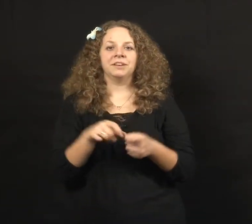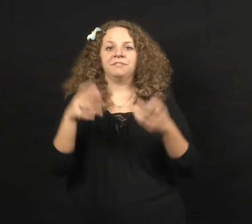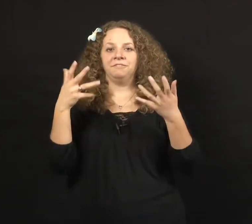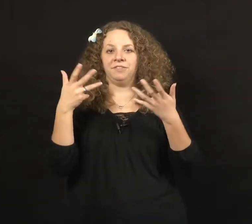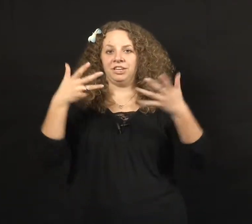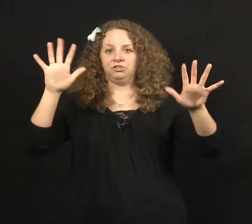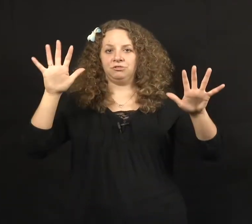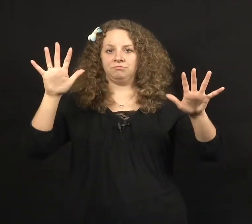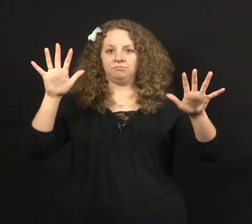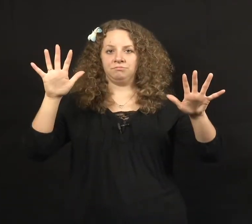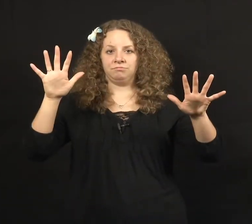Finish.